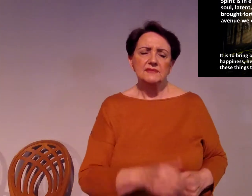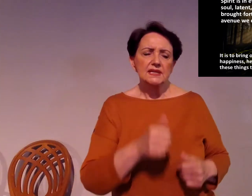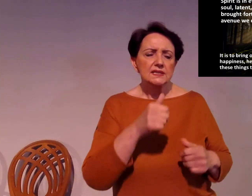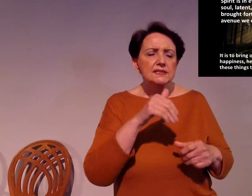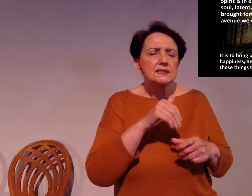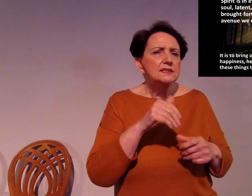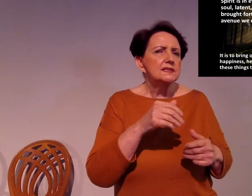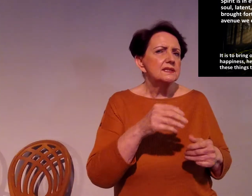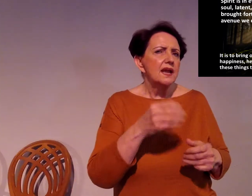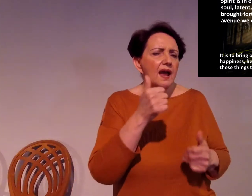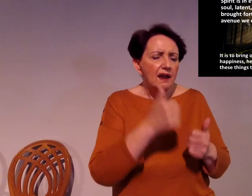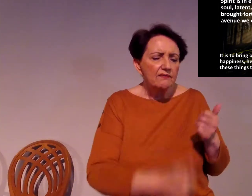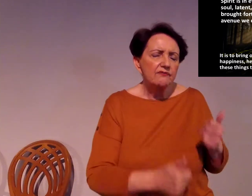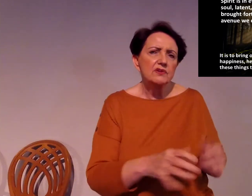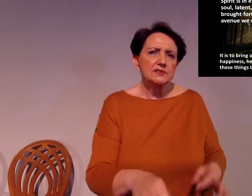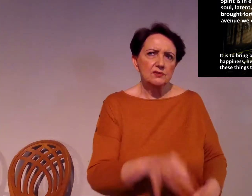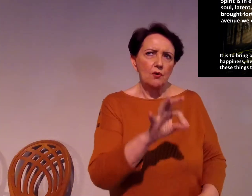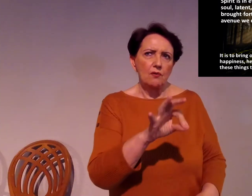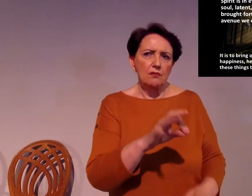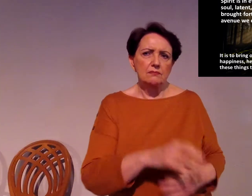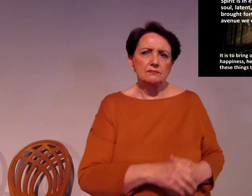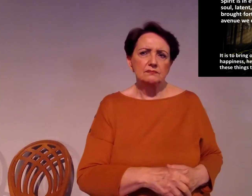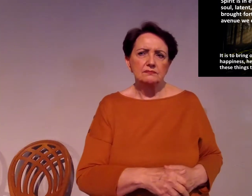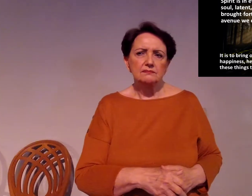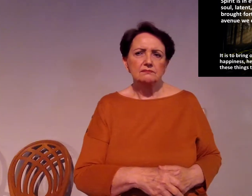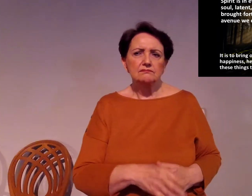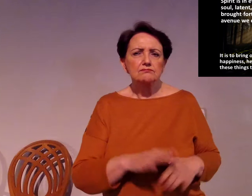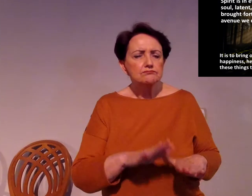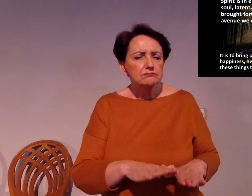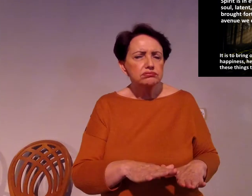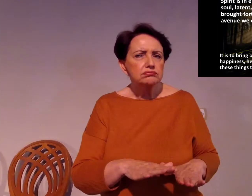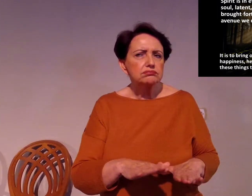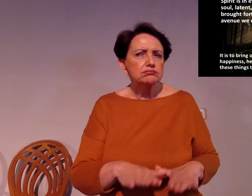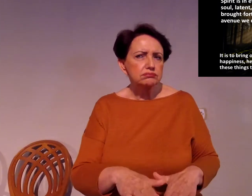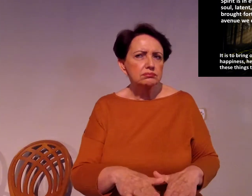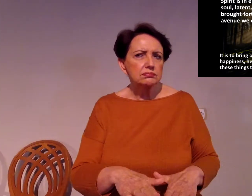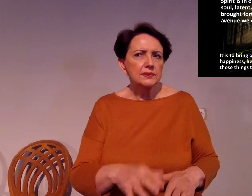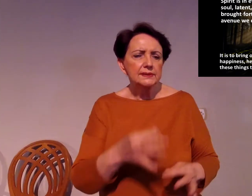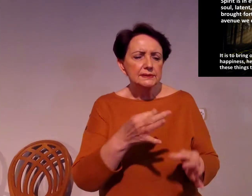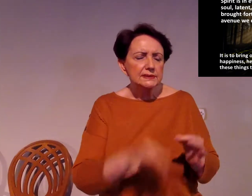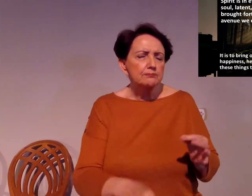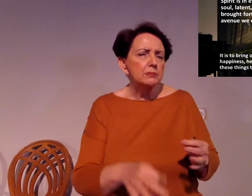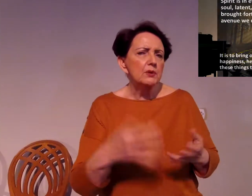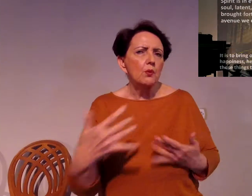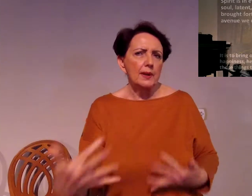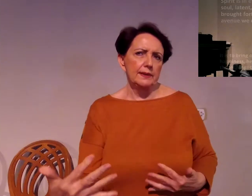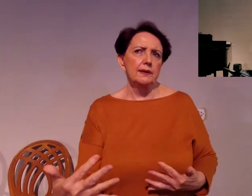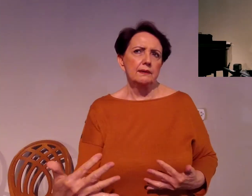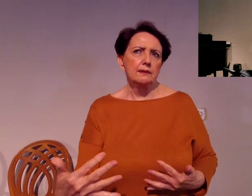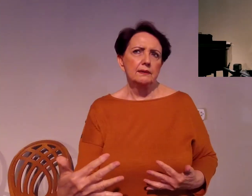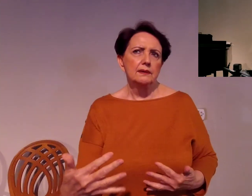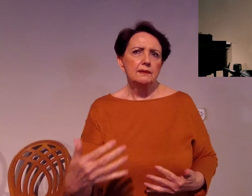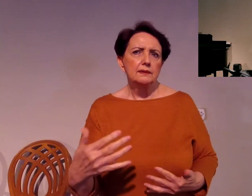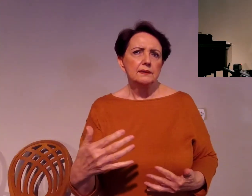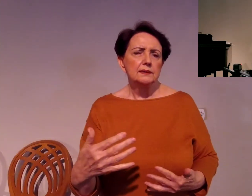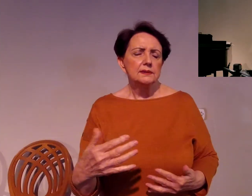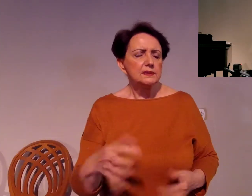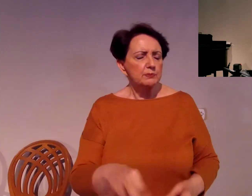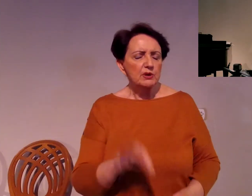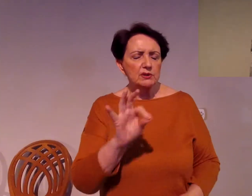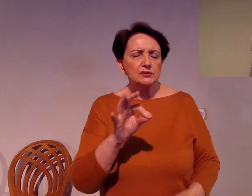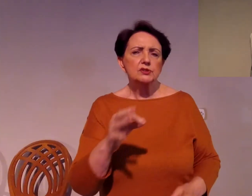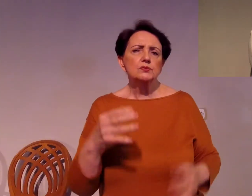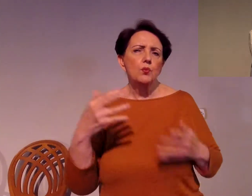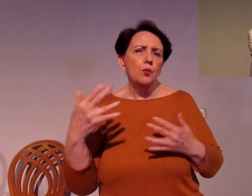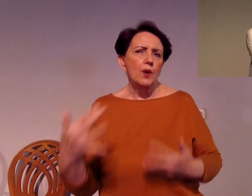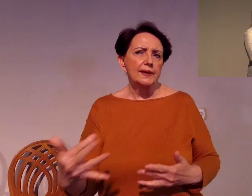soul. And it's latent. And it, just think about that. It's simply waiting. Just think. Spirit's just simply